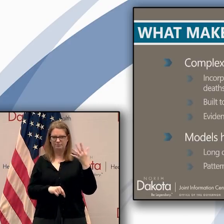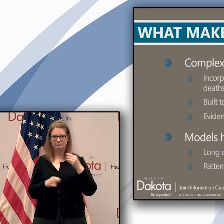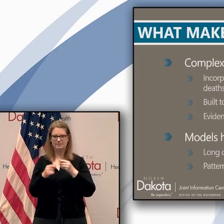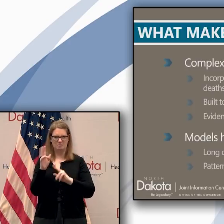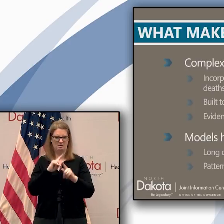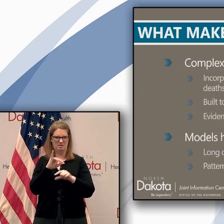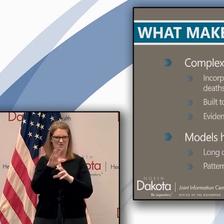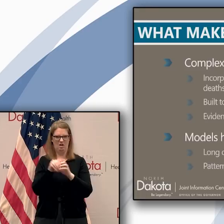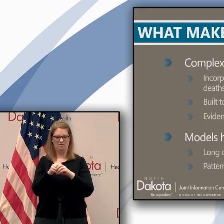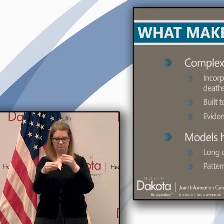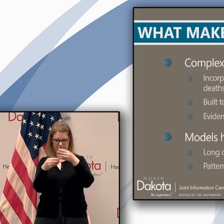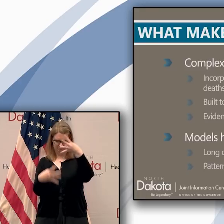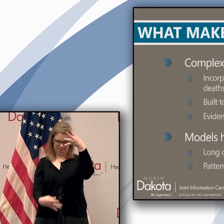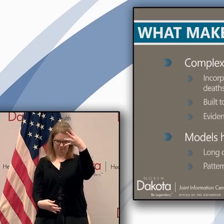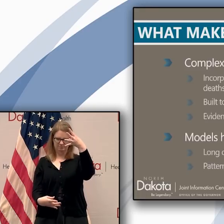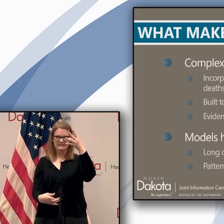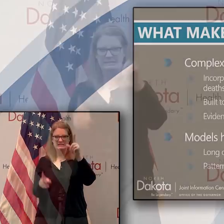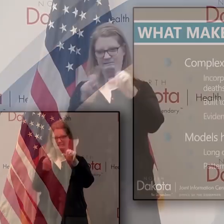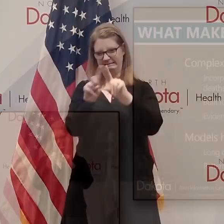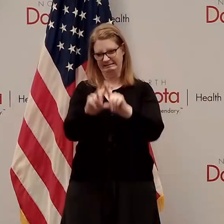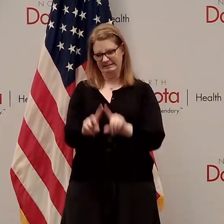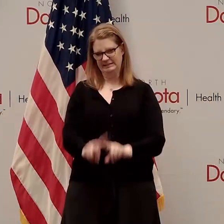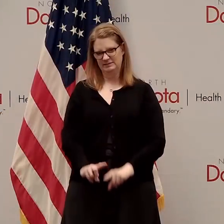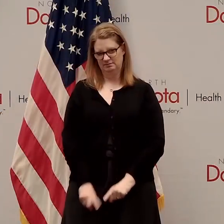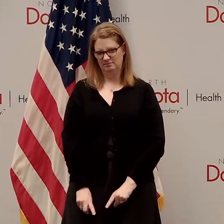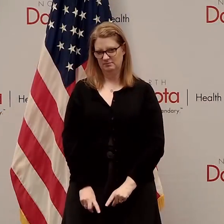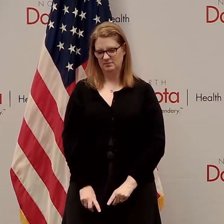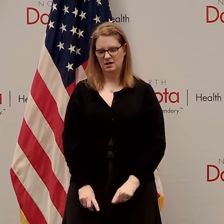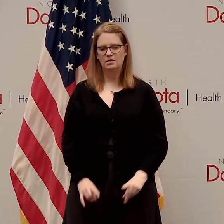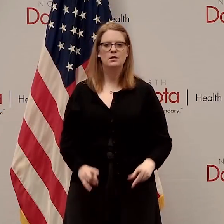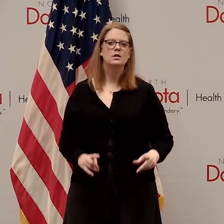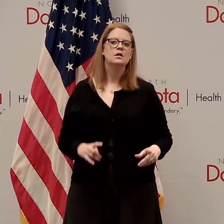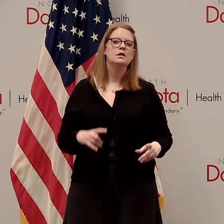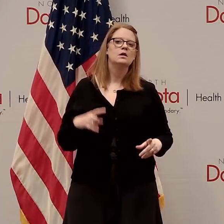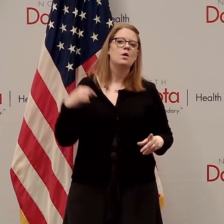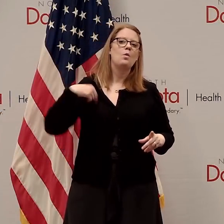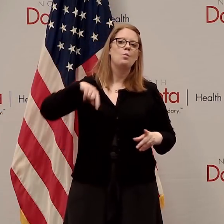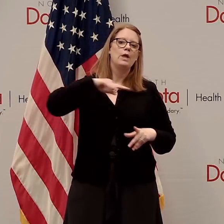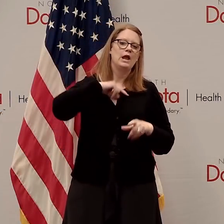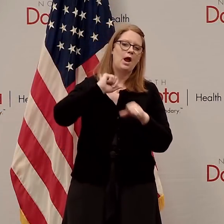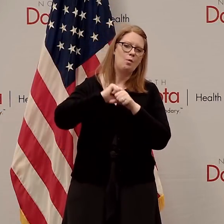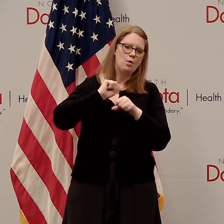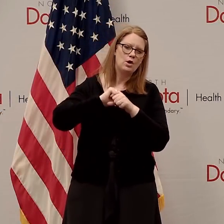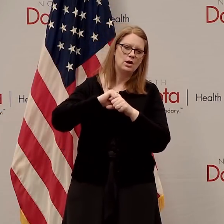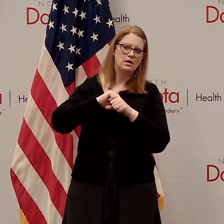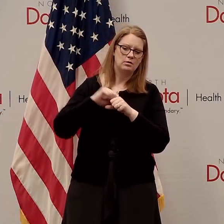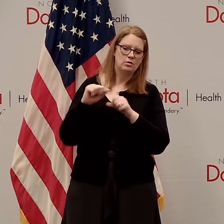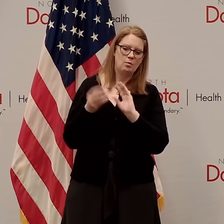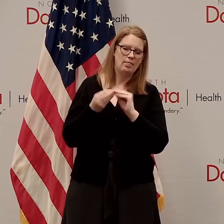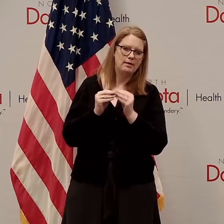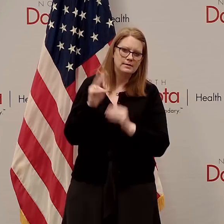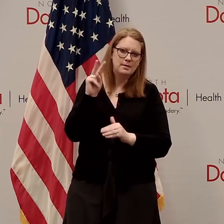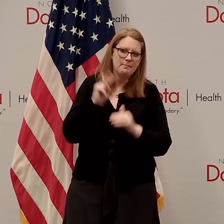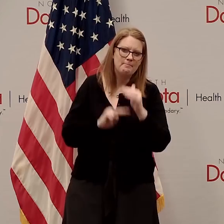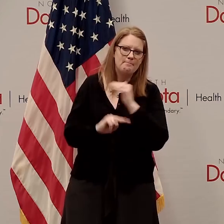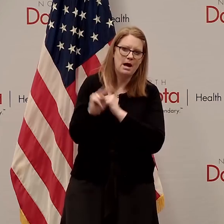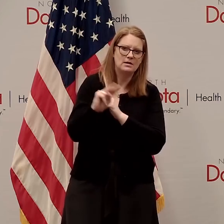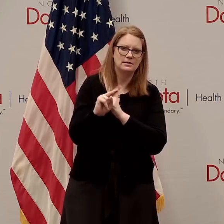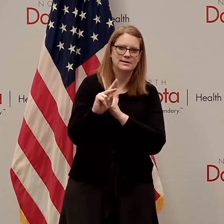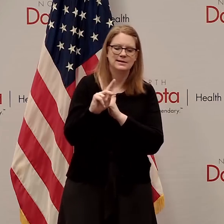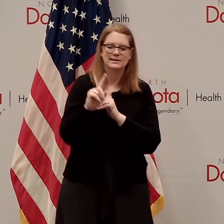what we're doing right now is working hard with these modeling experts to try to drill down into the math